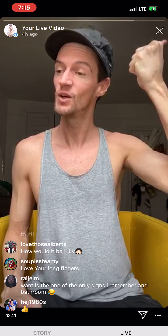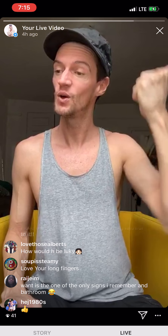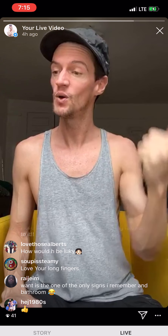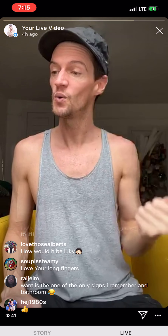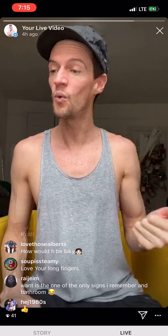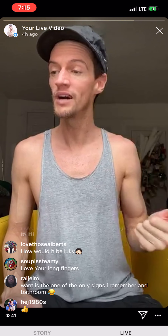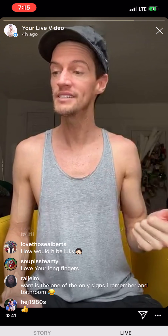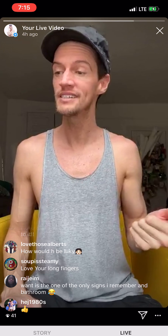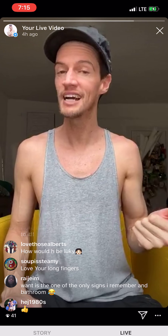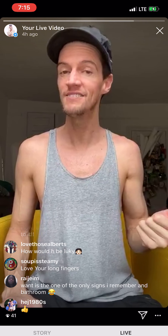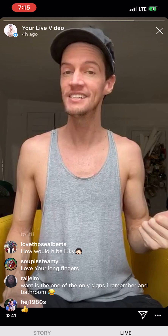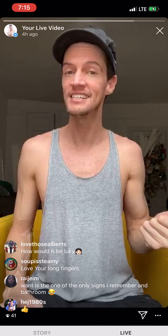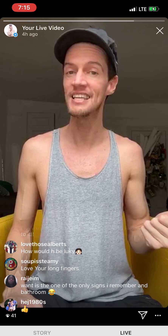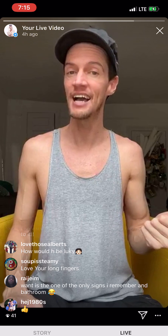Want. Covet. Desire.